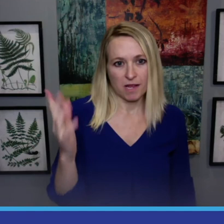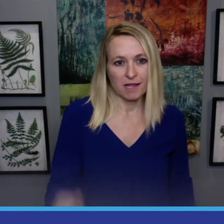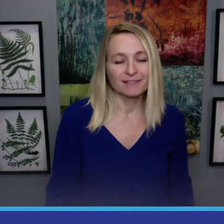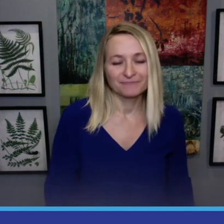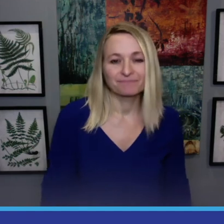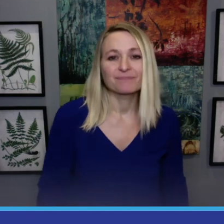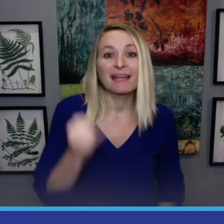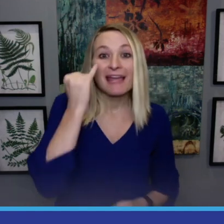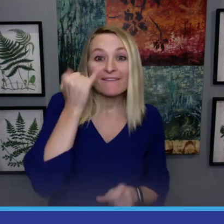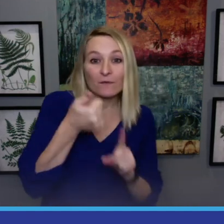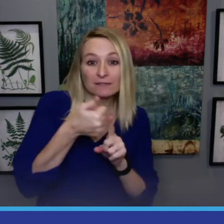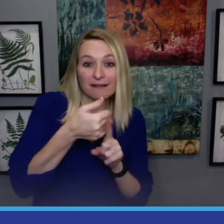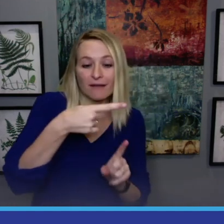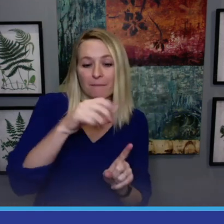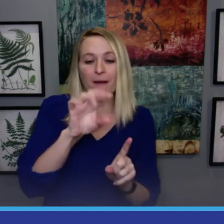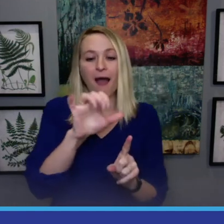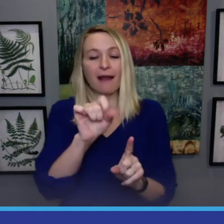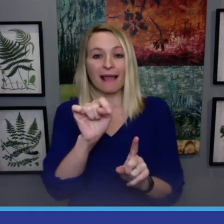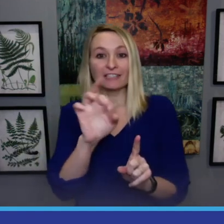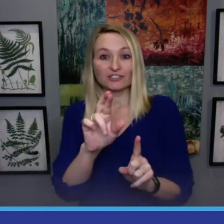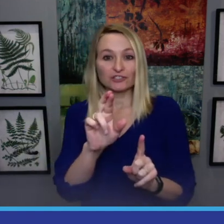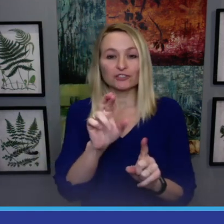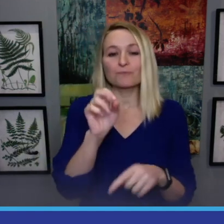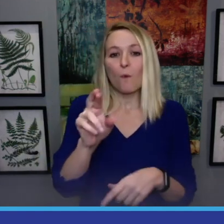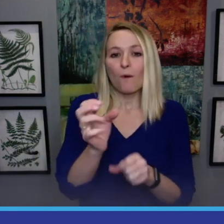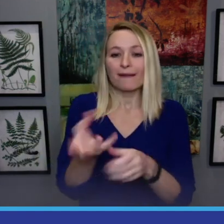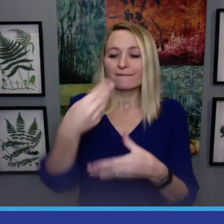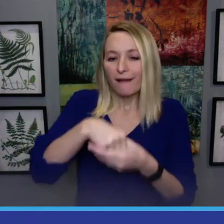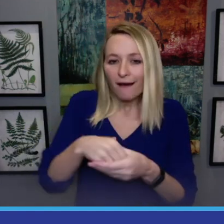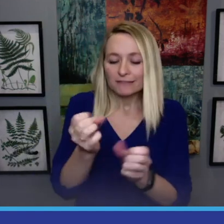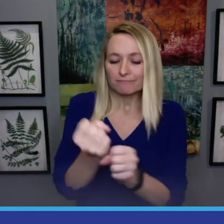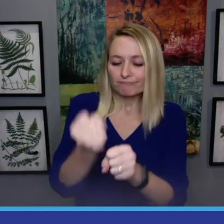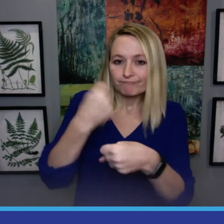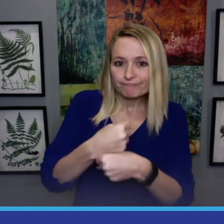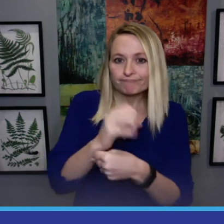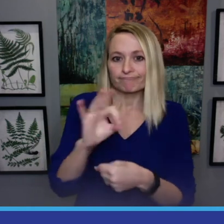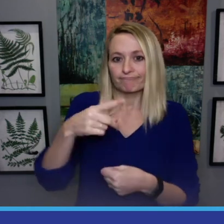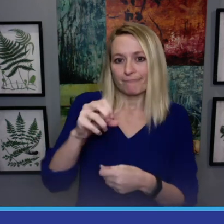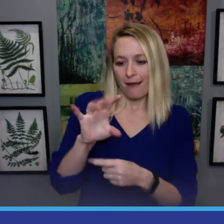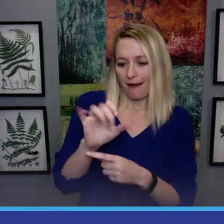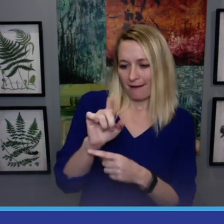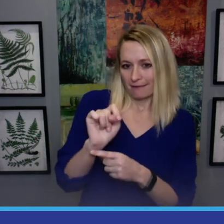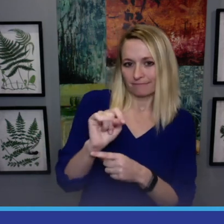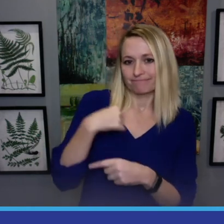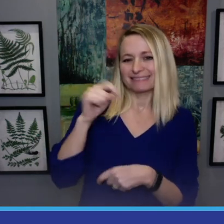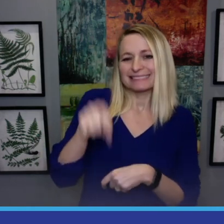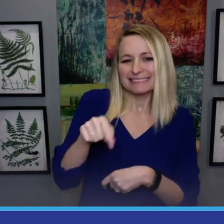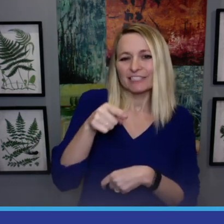cool. If you're a podcaster or involved with the production of podcasts, I